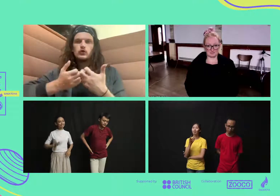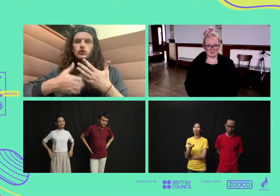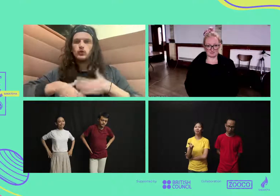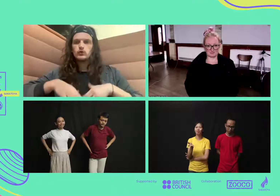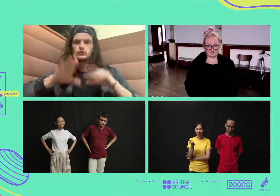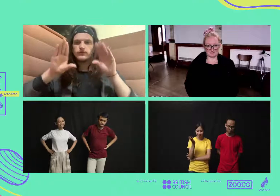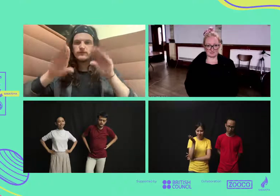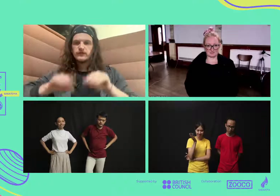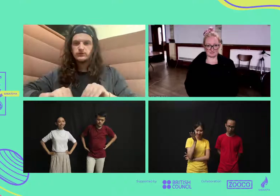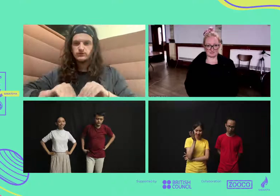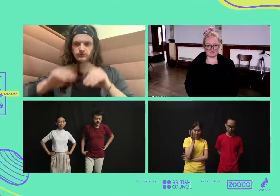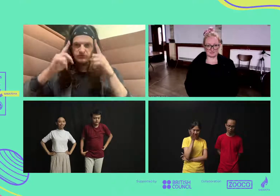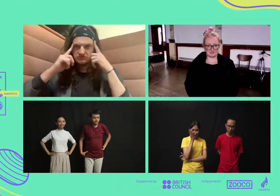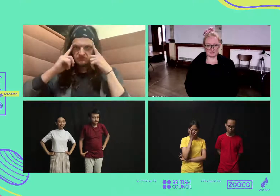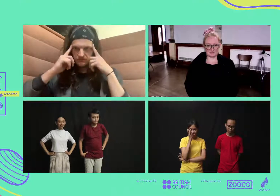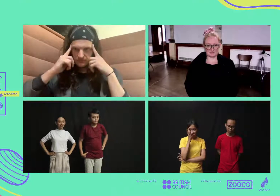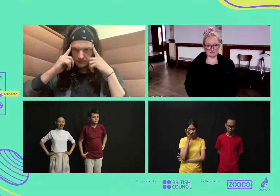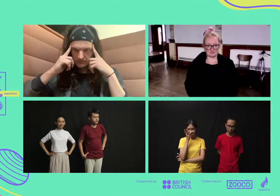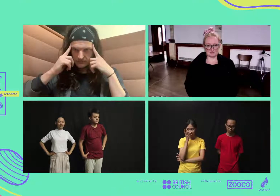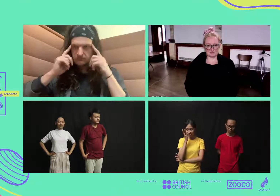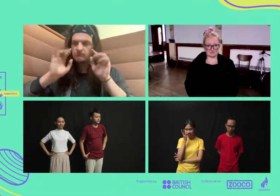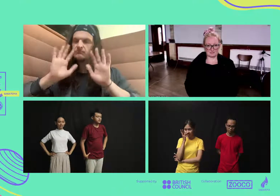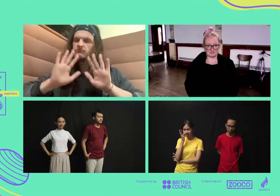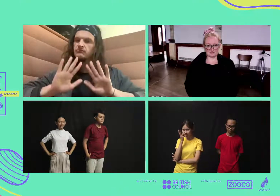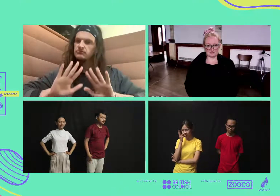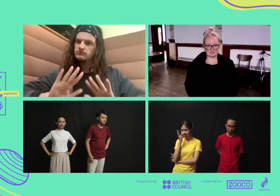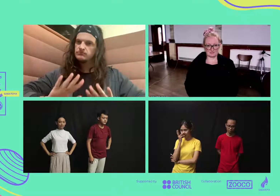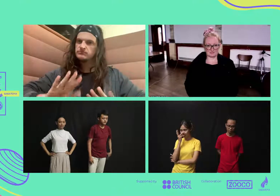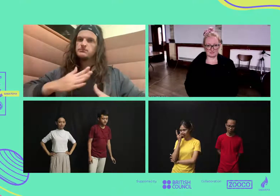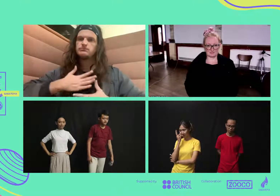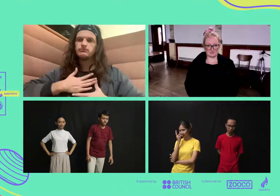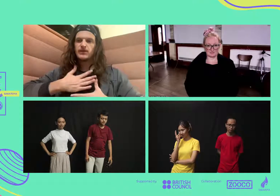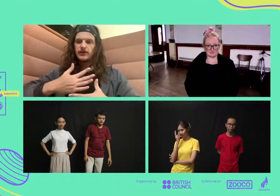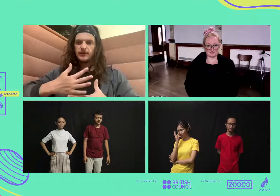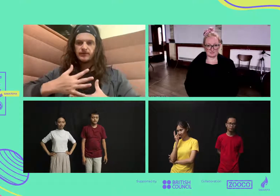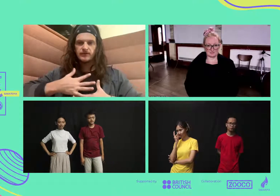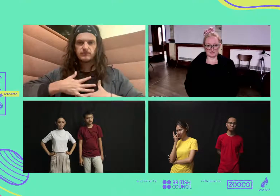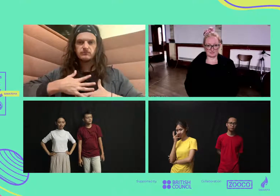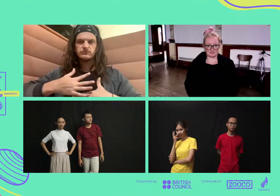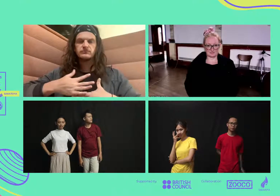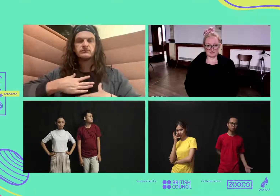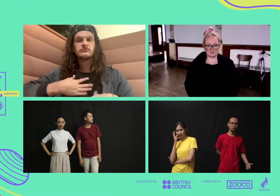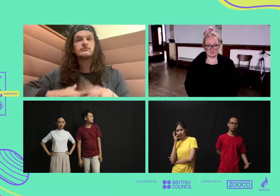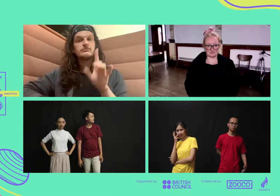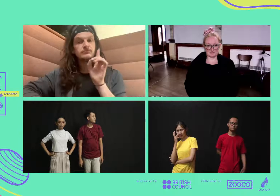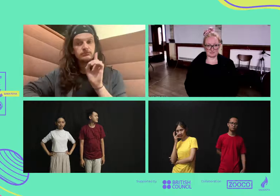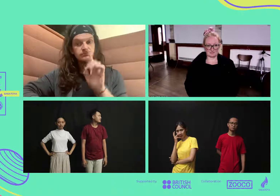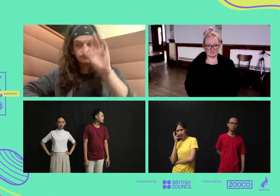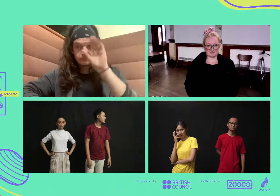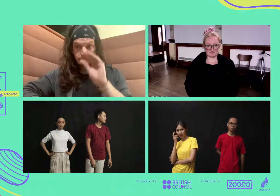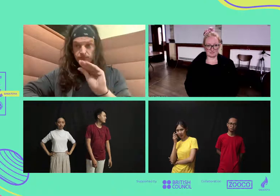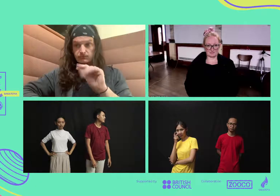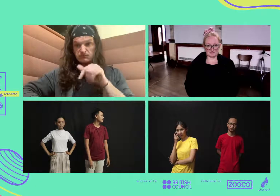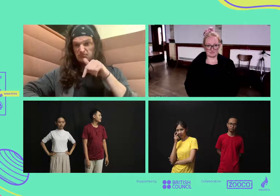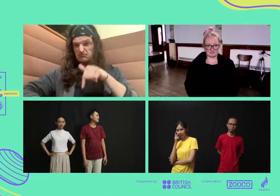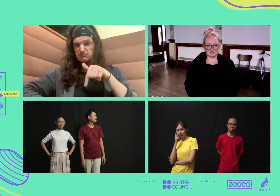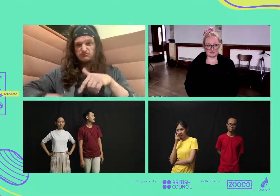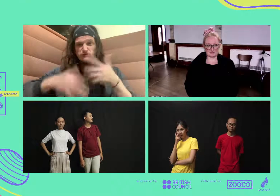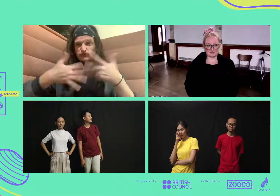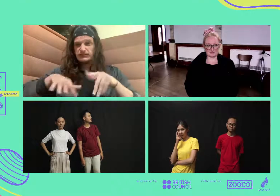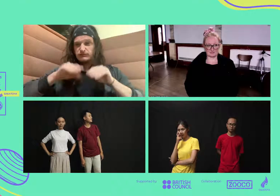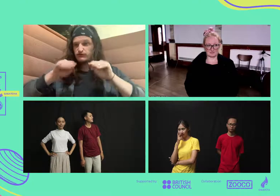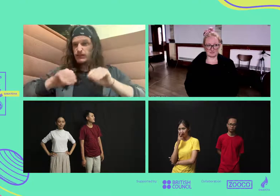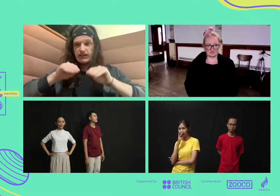want to start and how you want to finish the story. So take a minute, take a breath, and